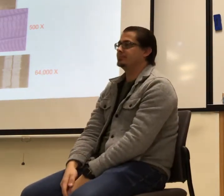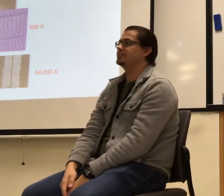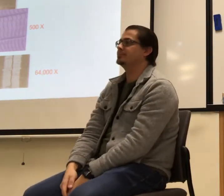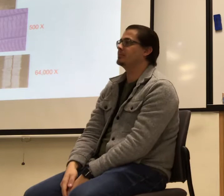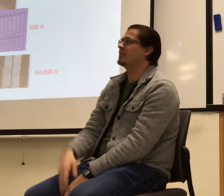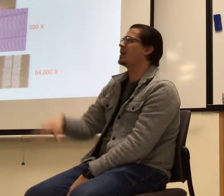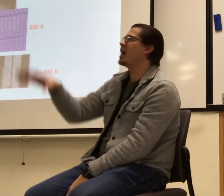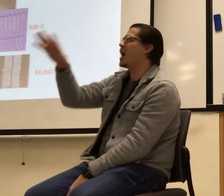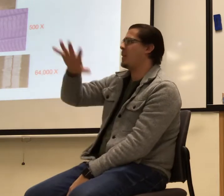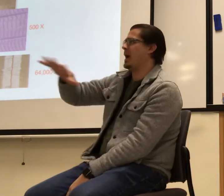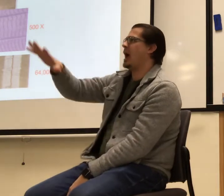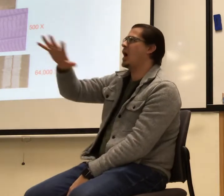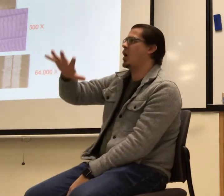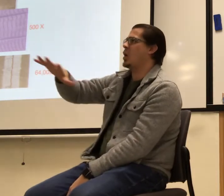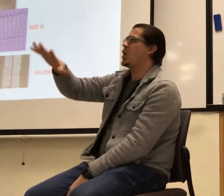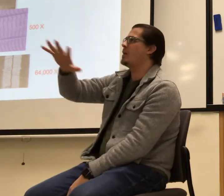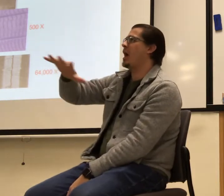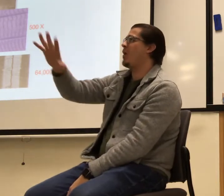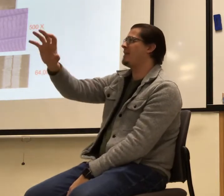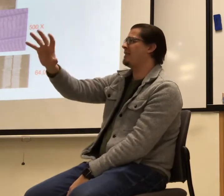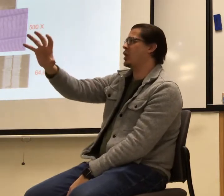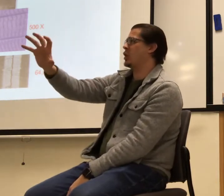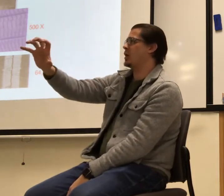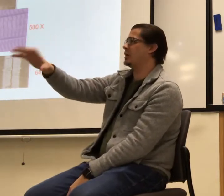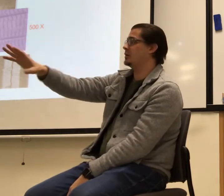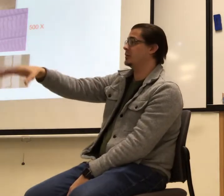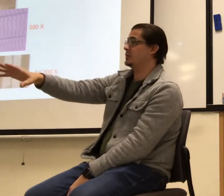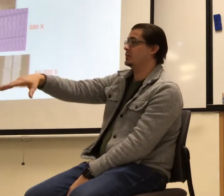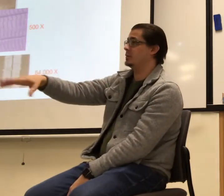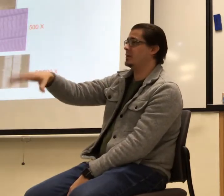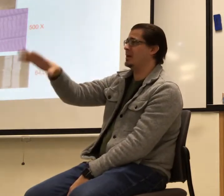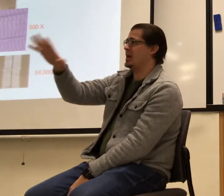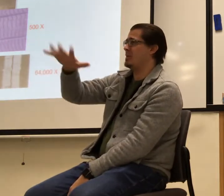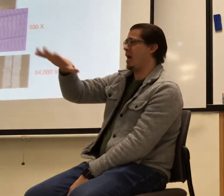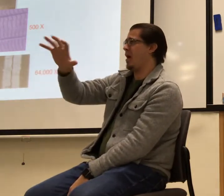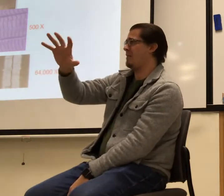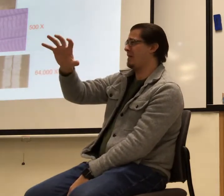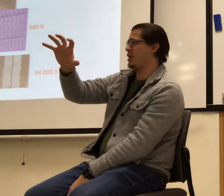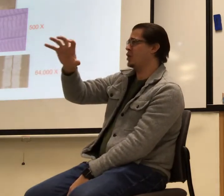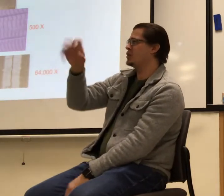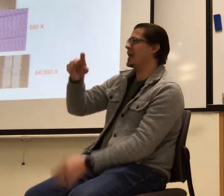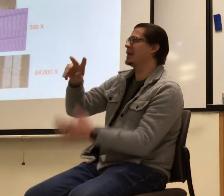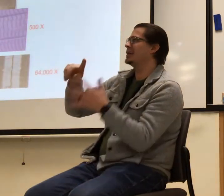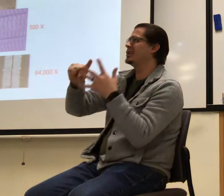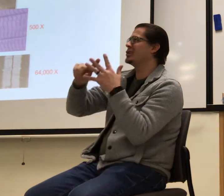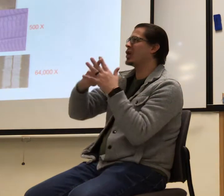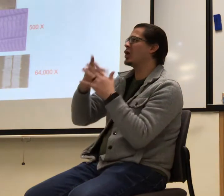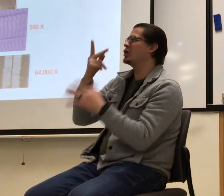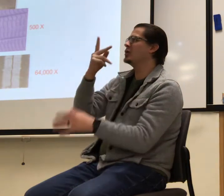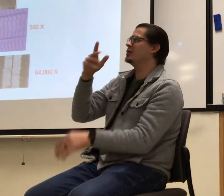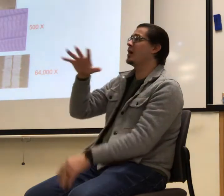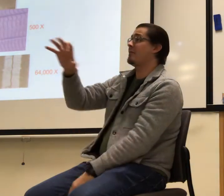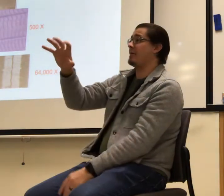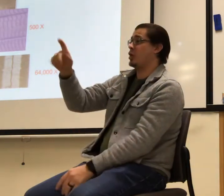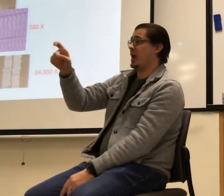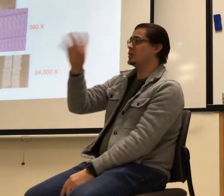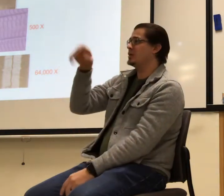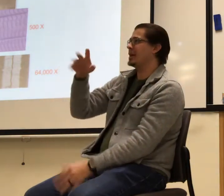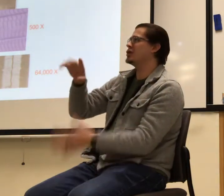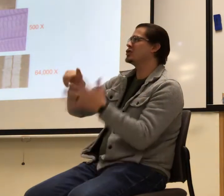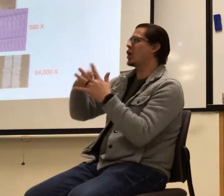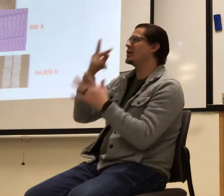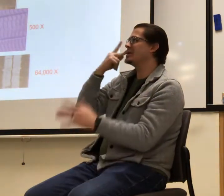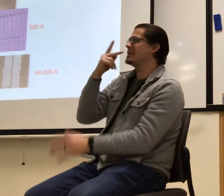And at around 500x, you can begin to see the Z disks, they kind of bisect the light bands.